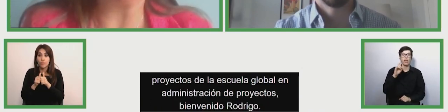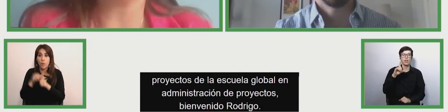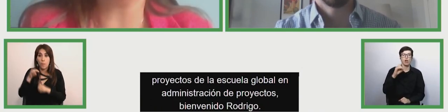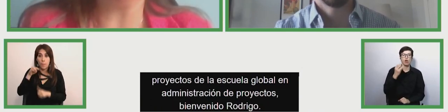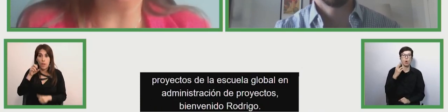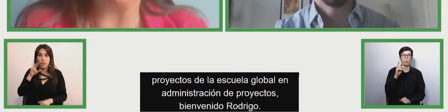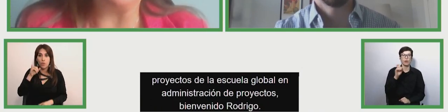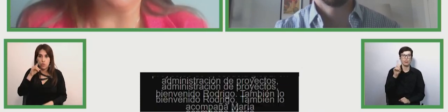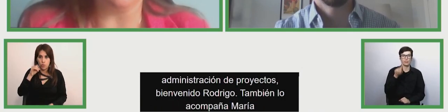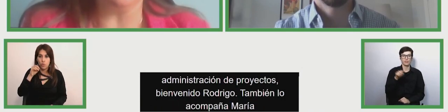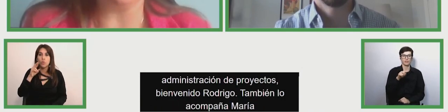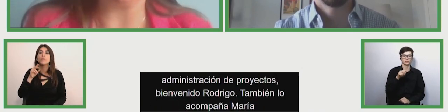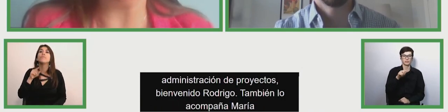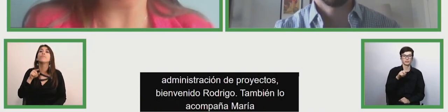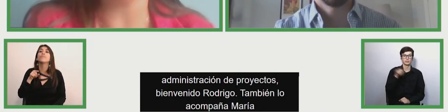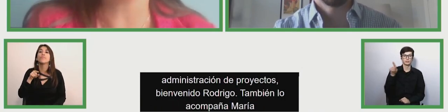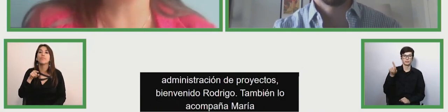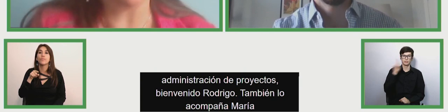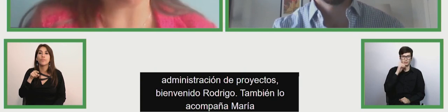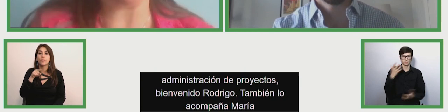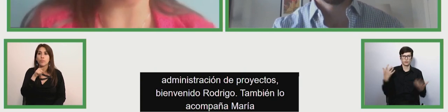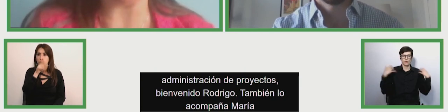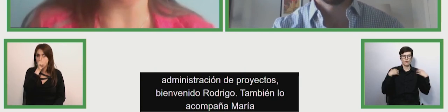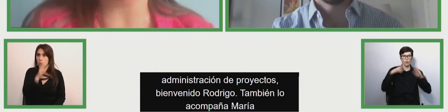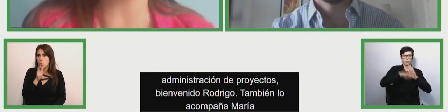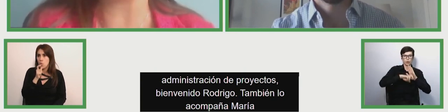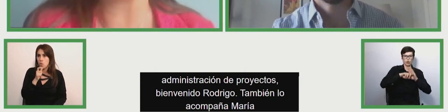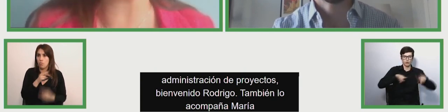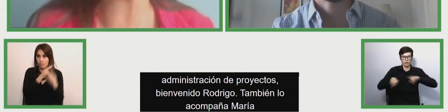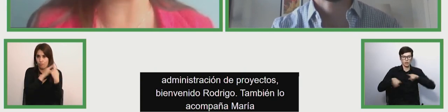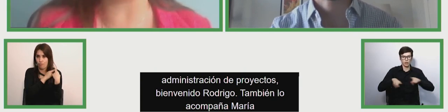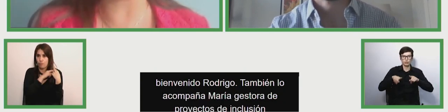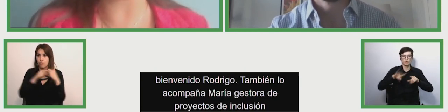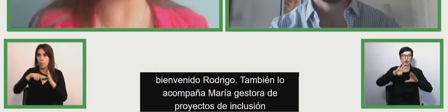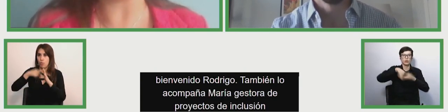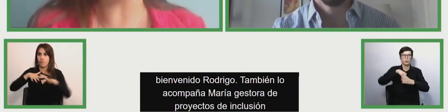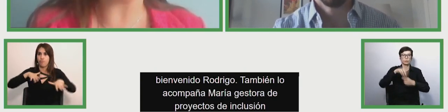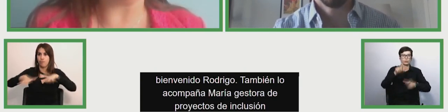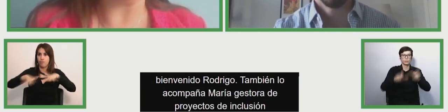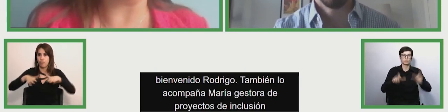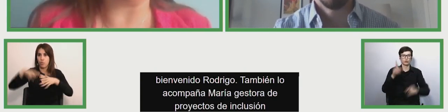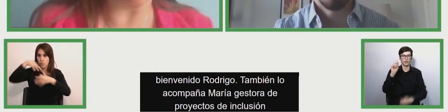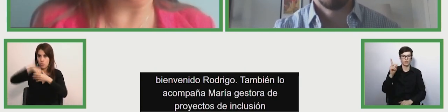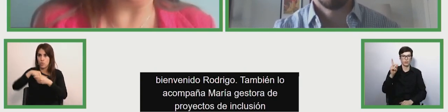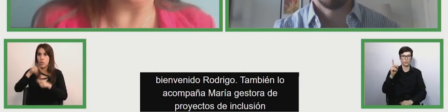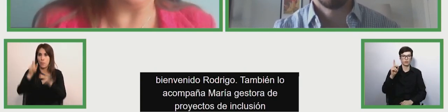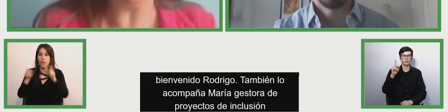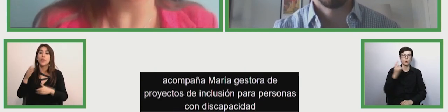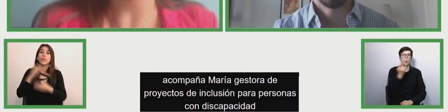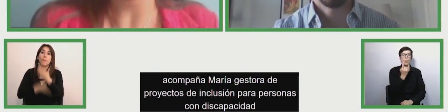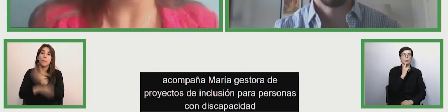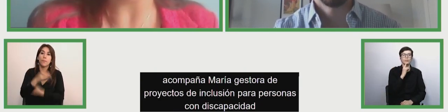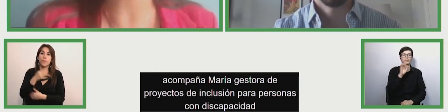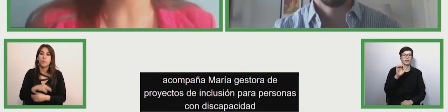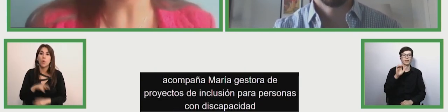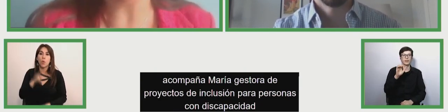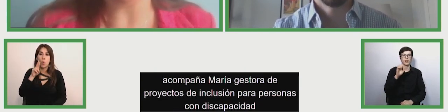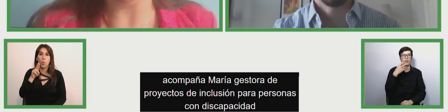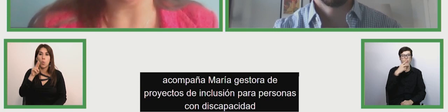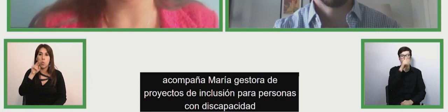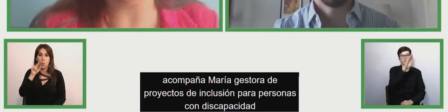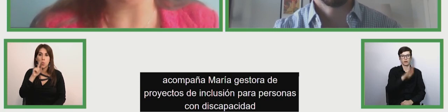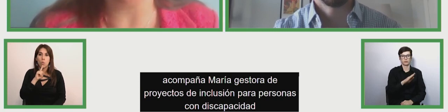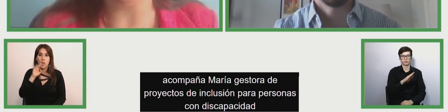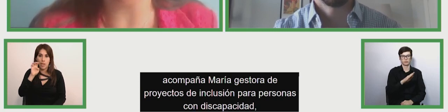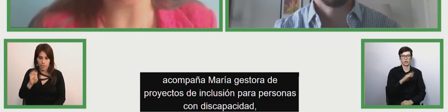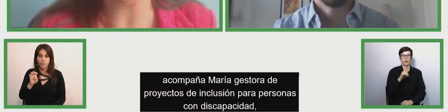administrations of project administration welcome rodrigo also with him is maria de lourdes torres